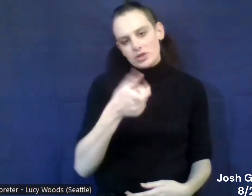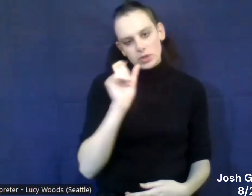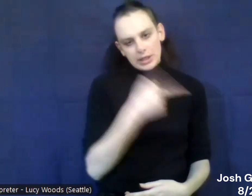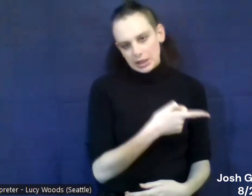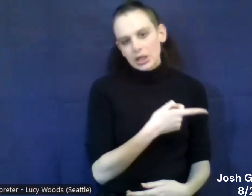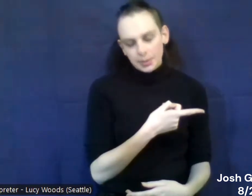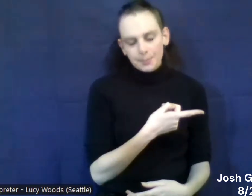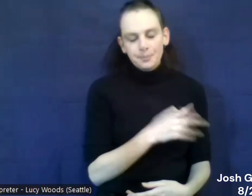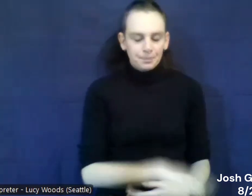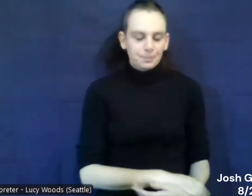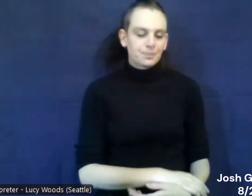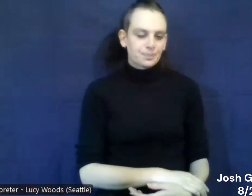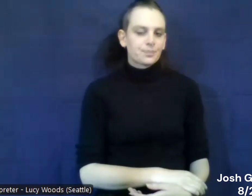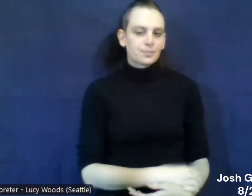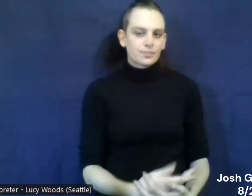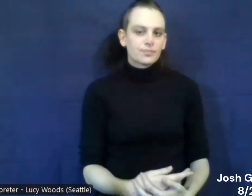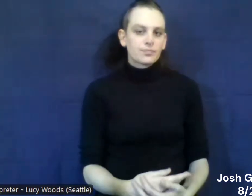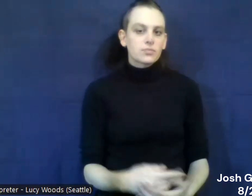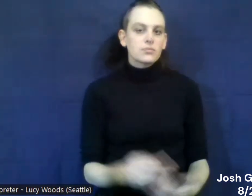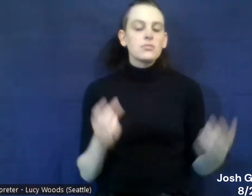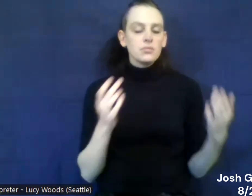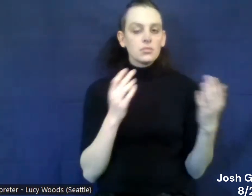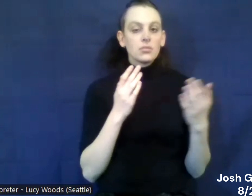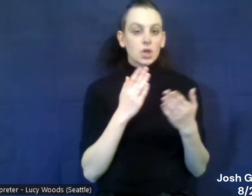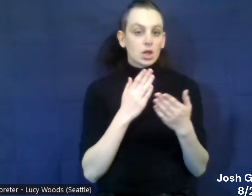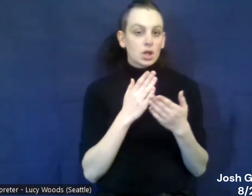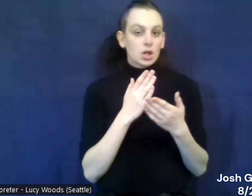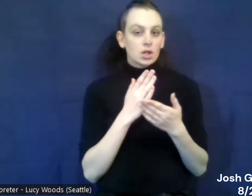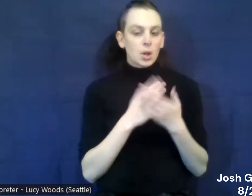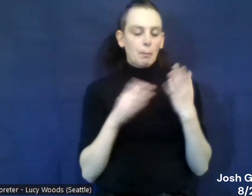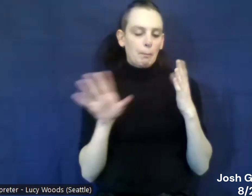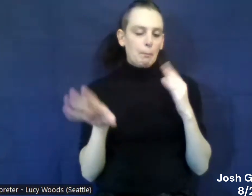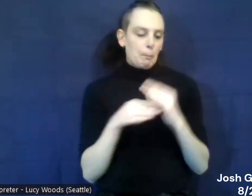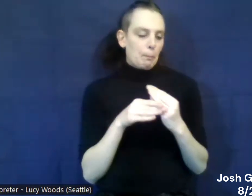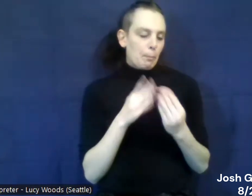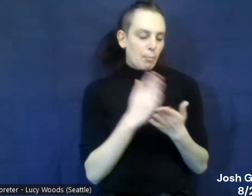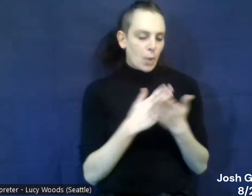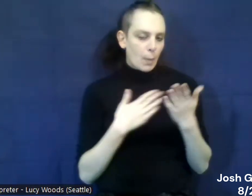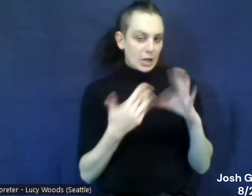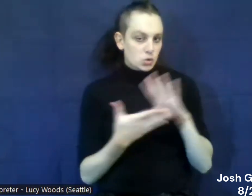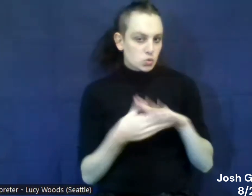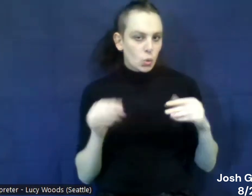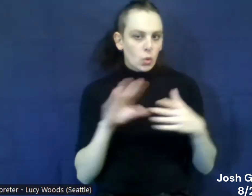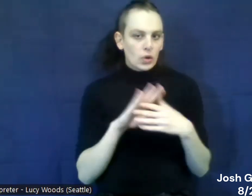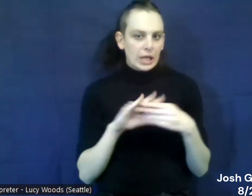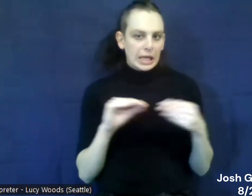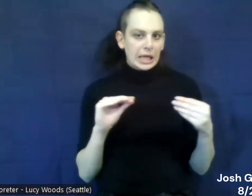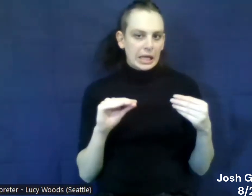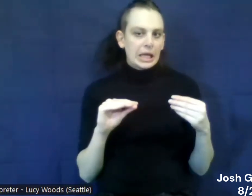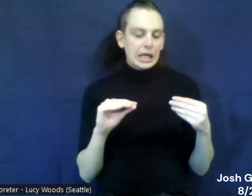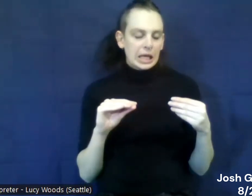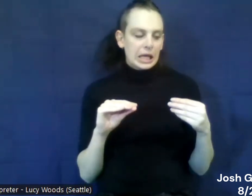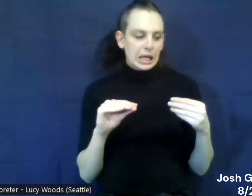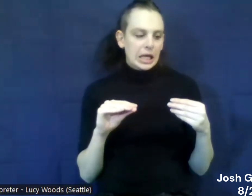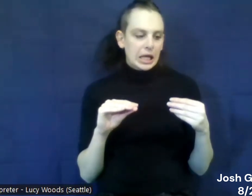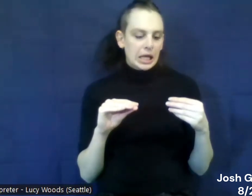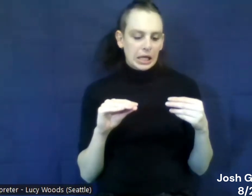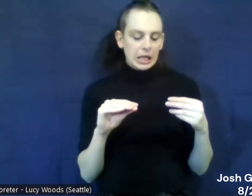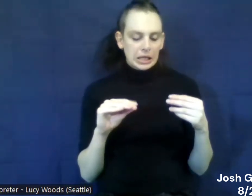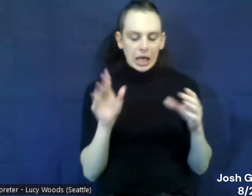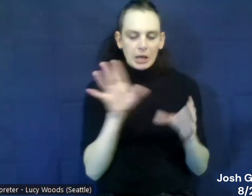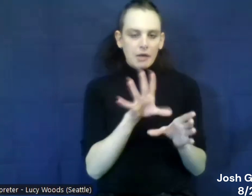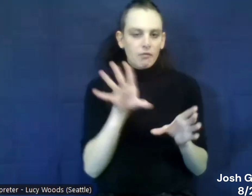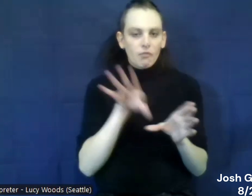There are some additional parts to my story that, contribute to the work that I